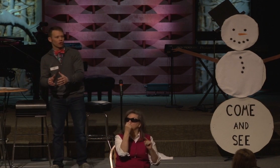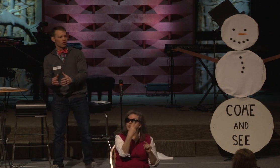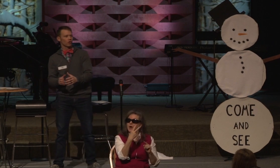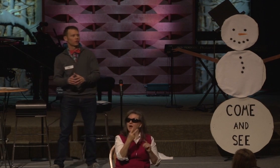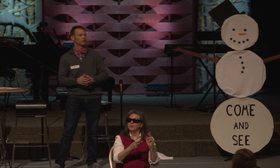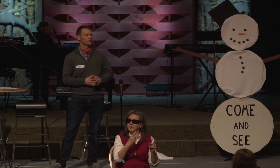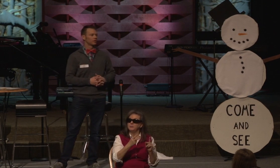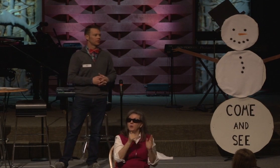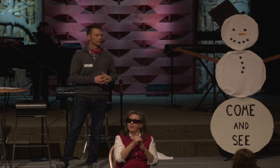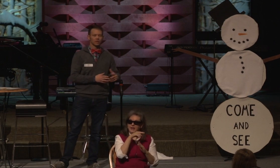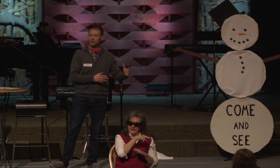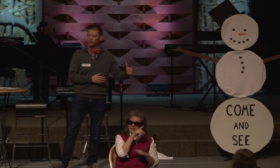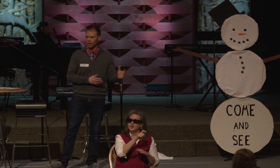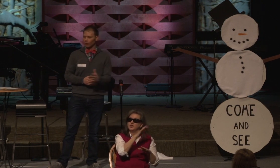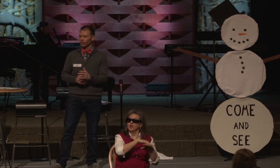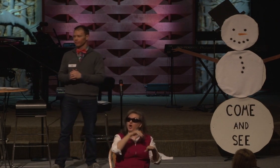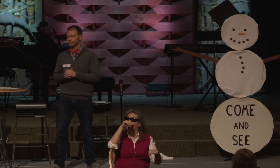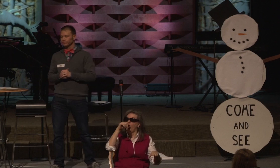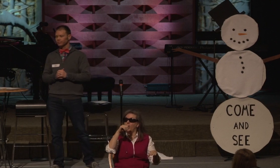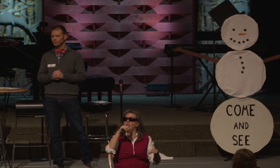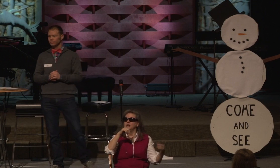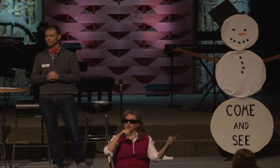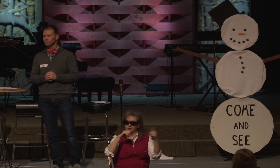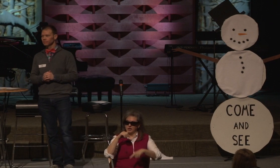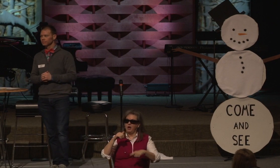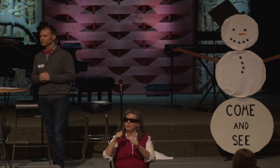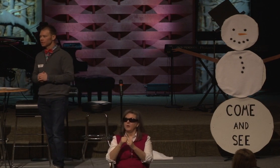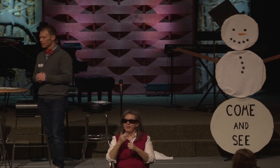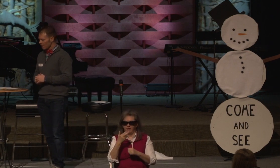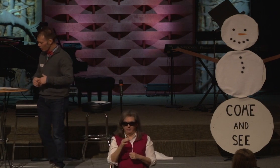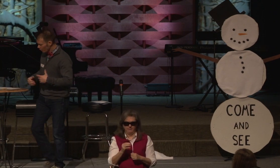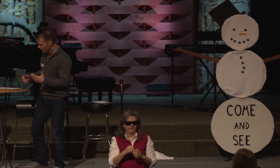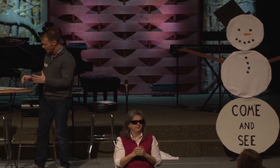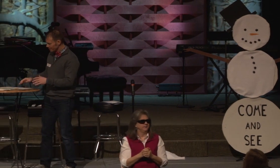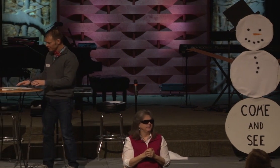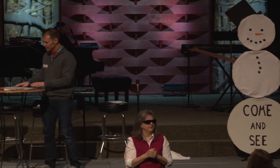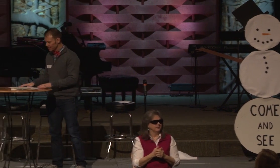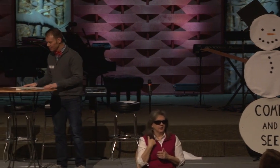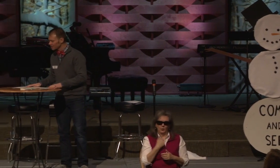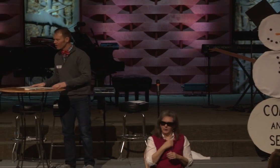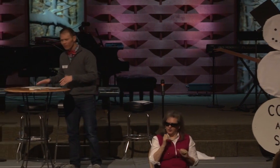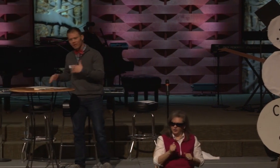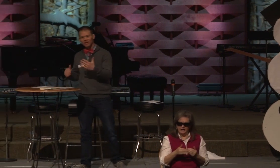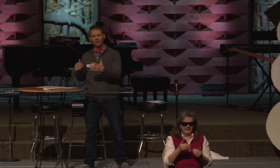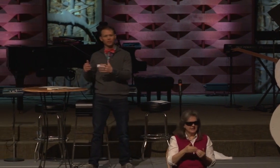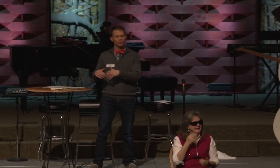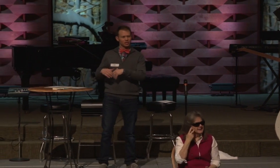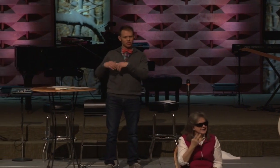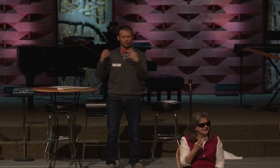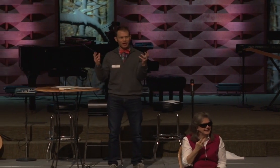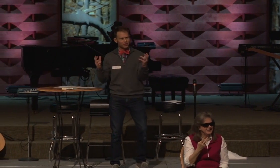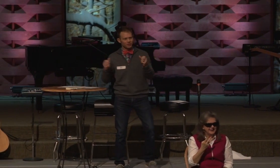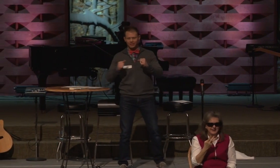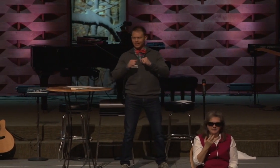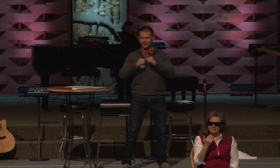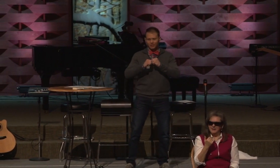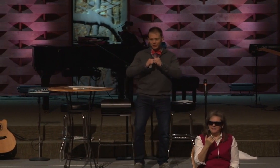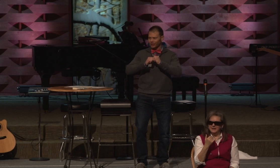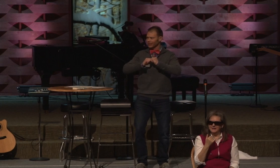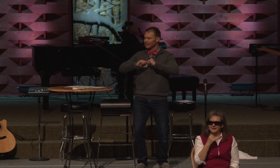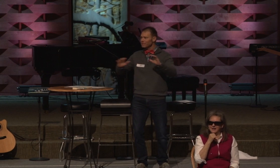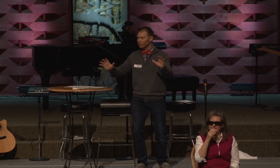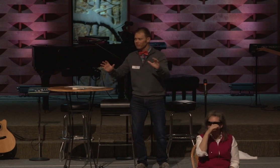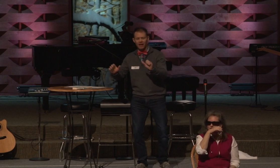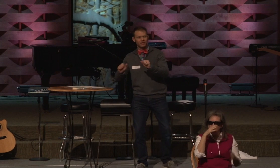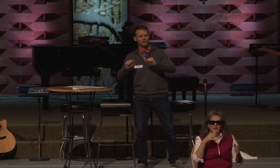he should call to come with him. And we could easily see that as, oh, maybe it was just strangers, and he just